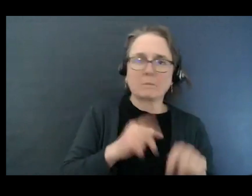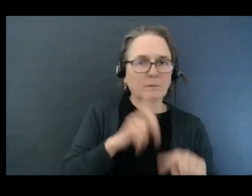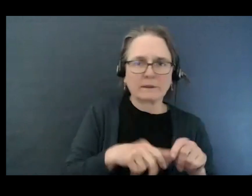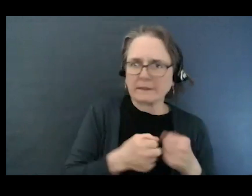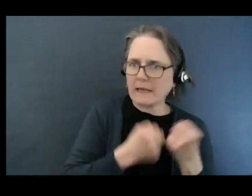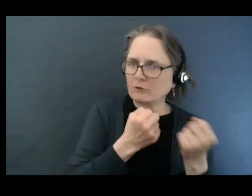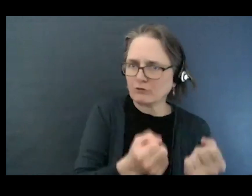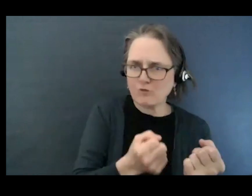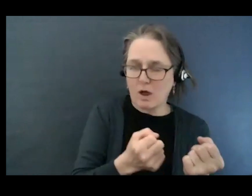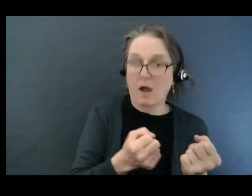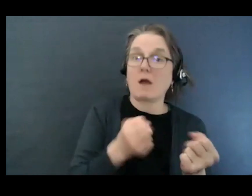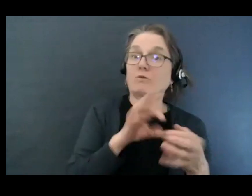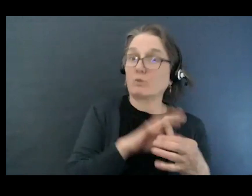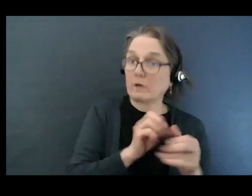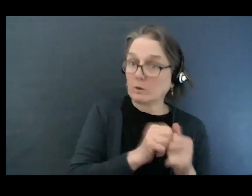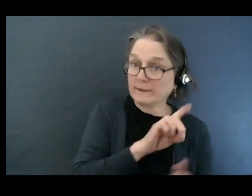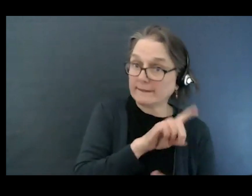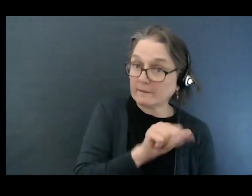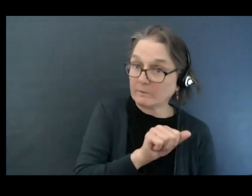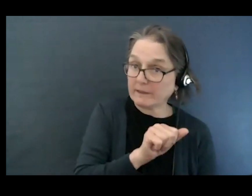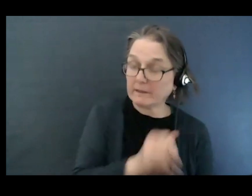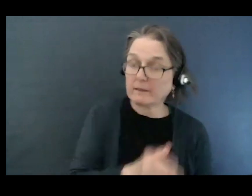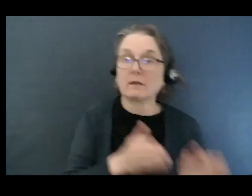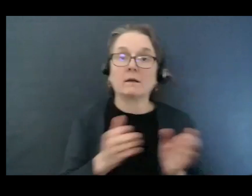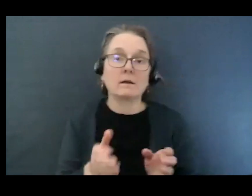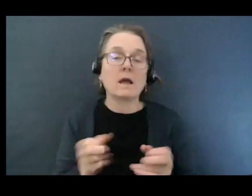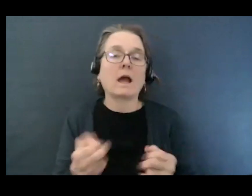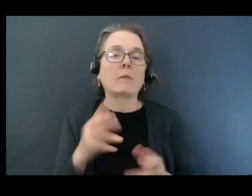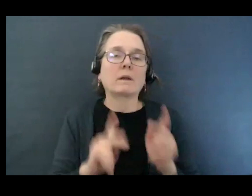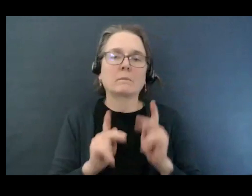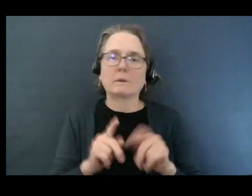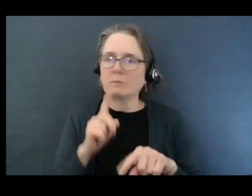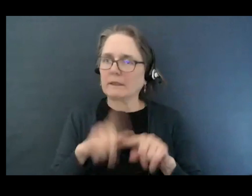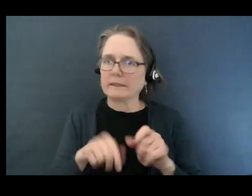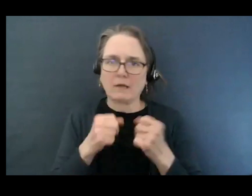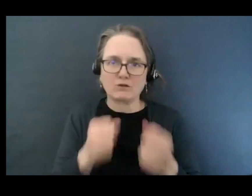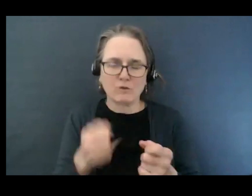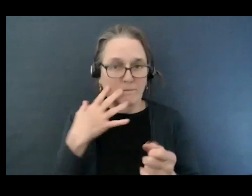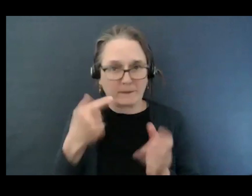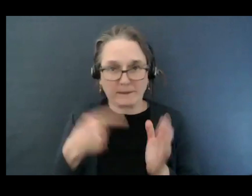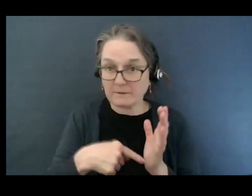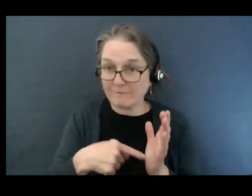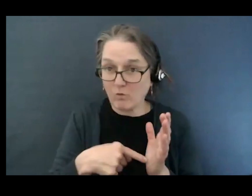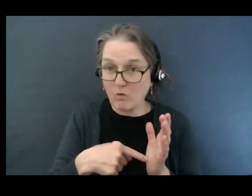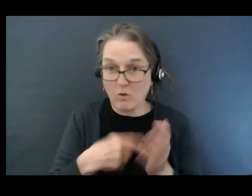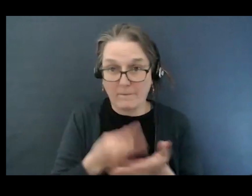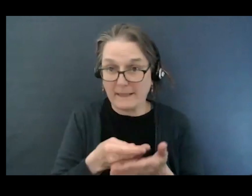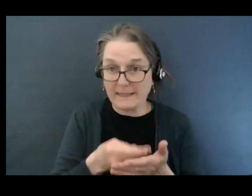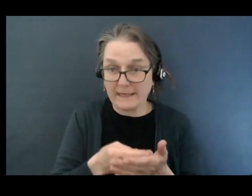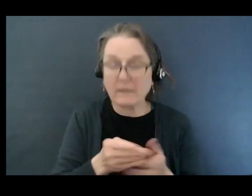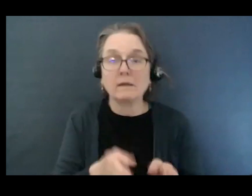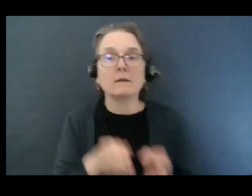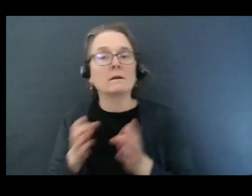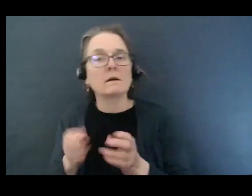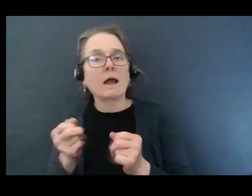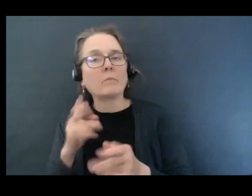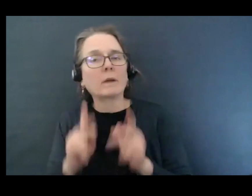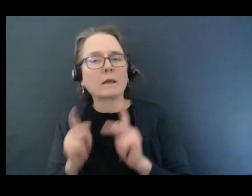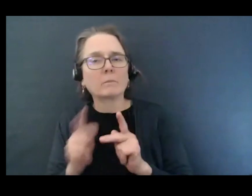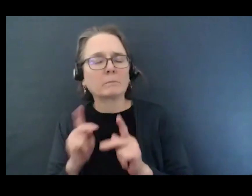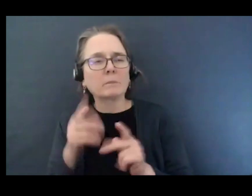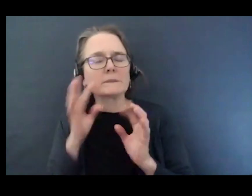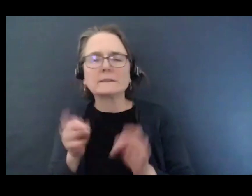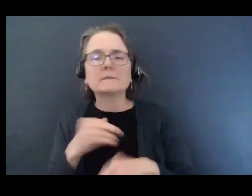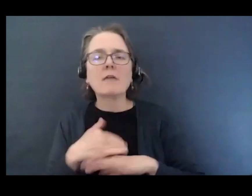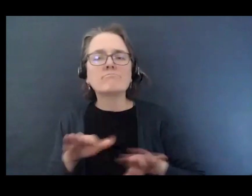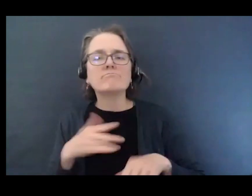disability or due to affordability or choose not to drive? How many folks are younger adults with